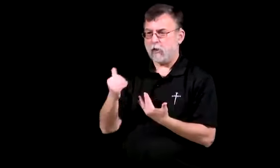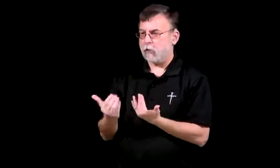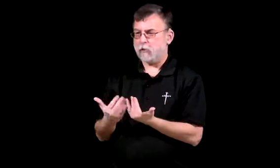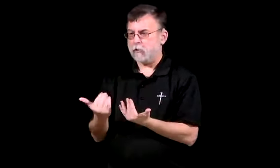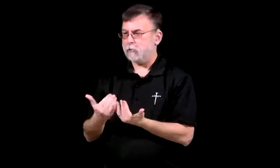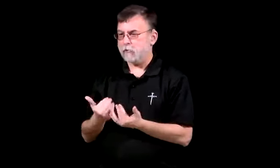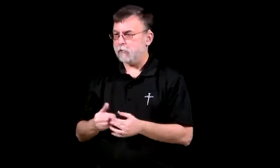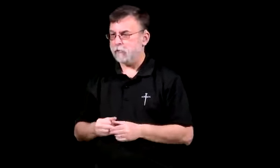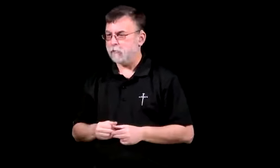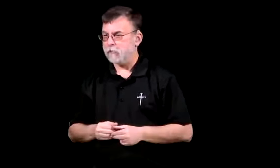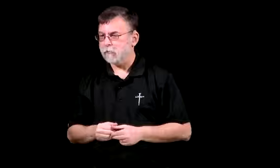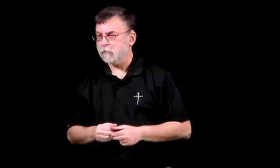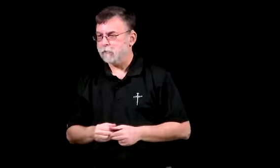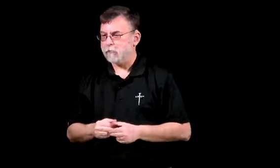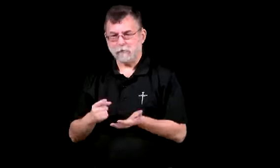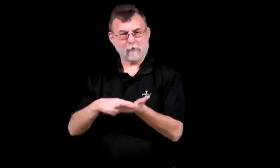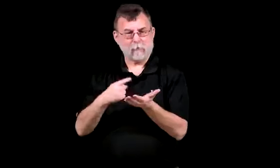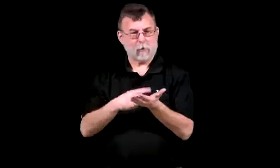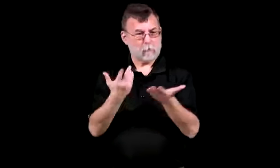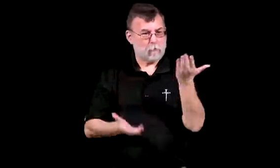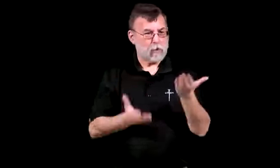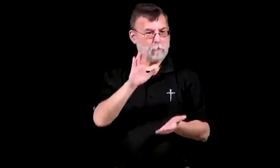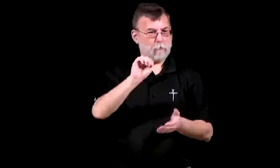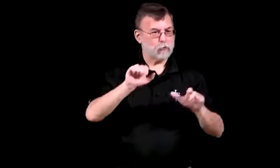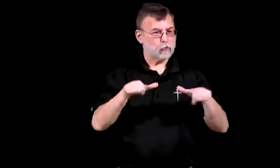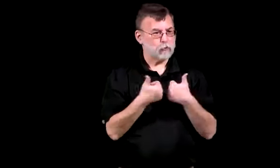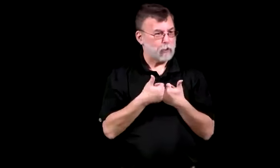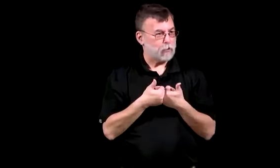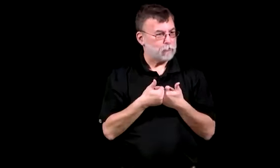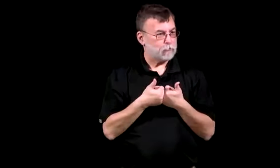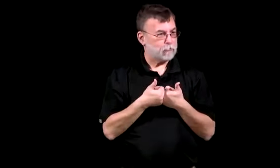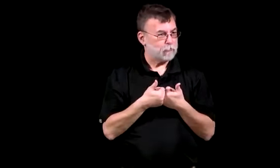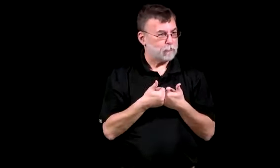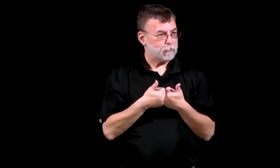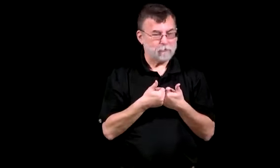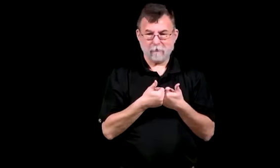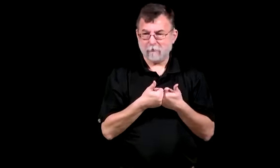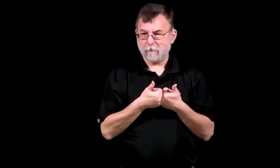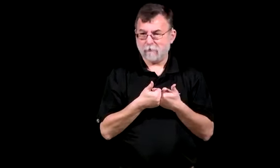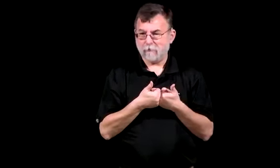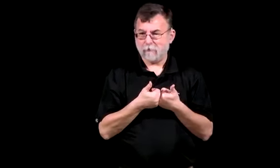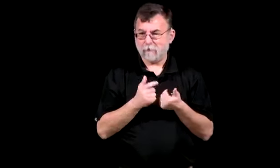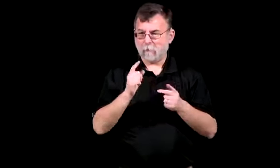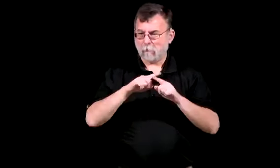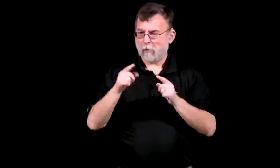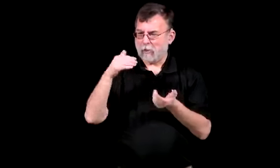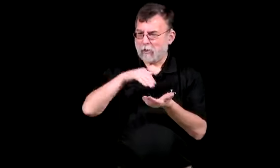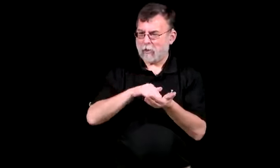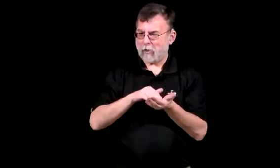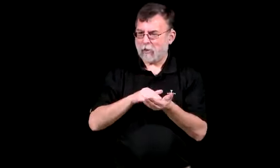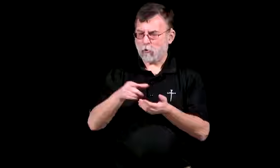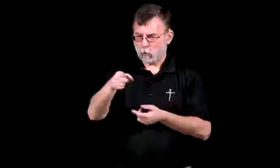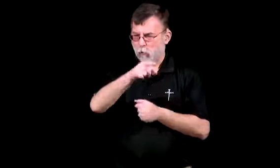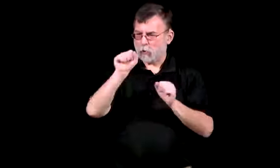And setting a priority is not easy, regardless of what the priority is. It can be challenging. But